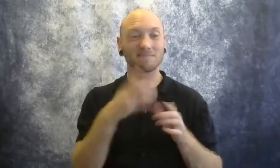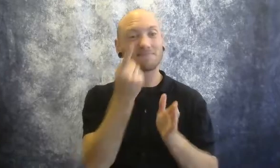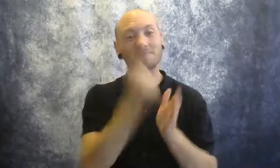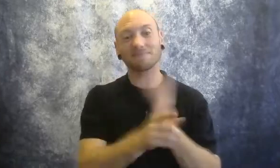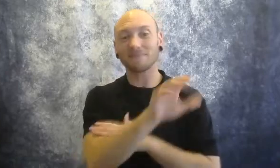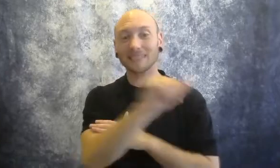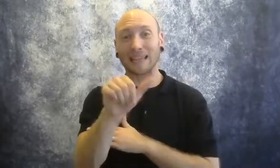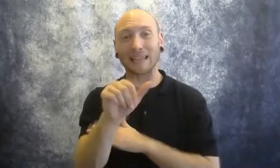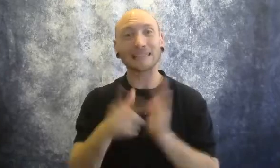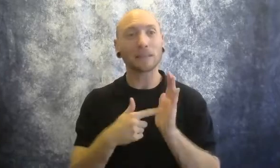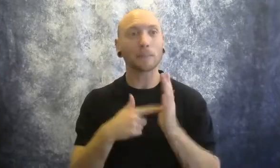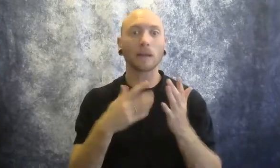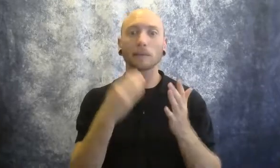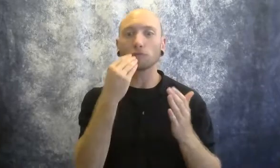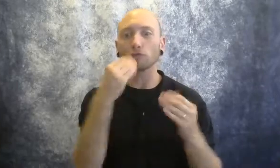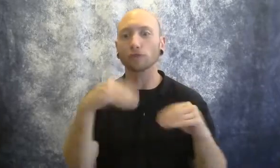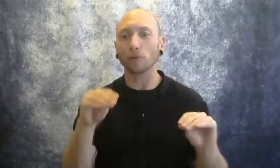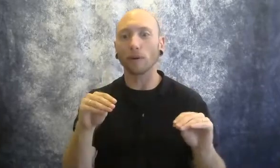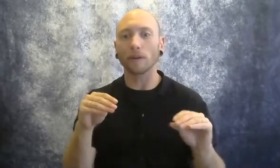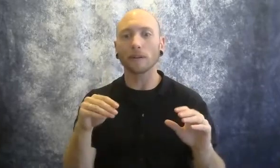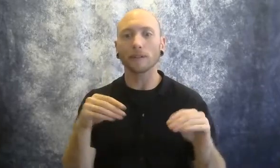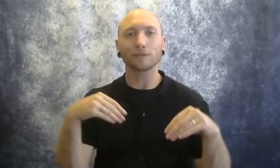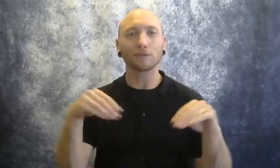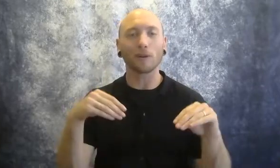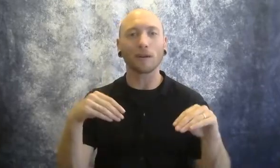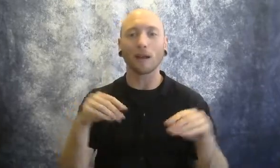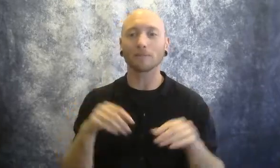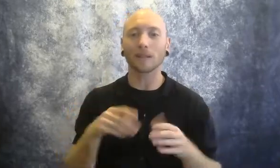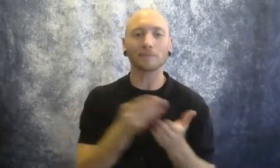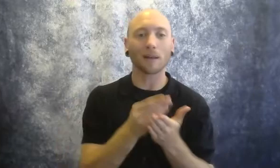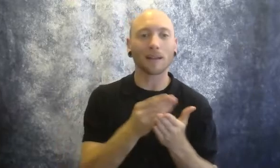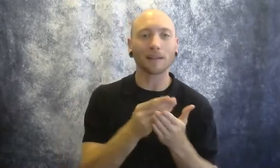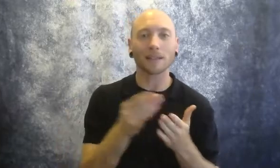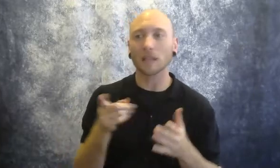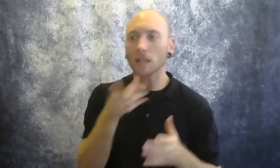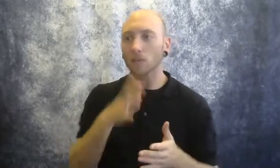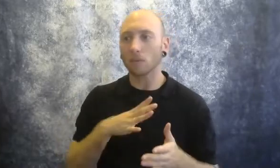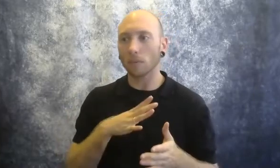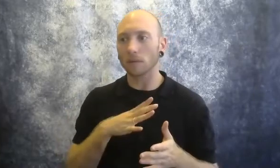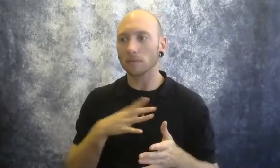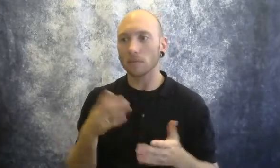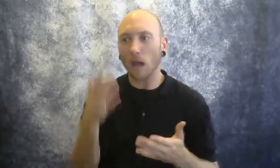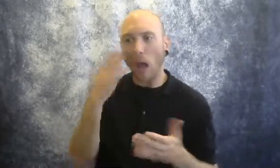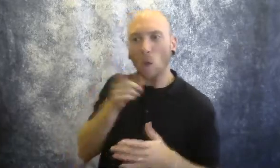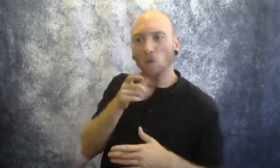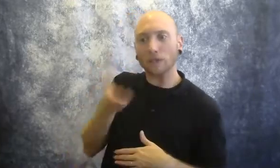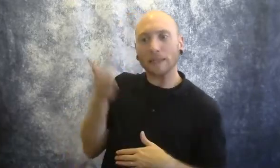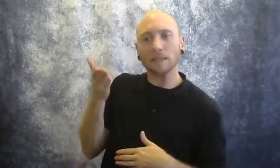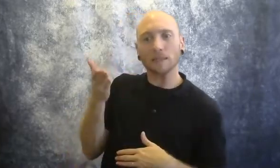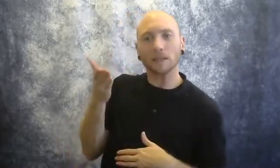onto this thing, I could be standing in the grocery market, minding my own business, when this lady next to me will say, she will start pouring out her soul to